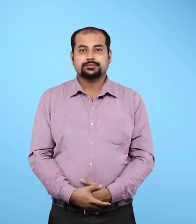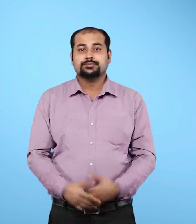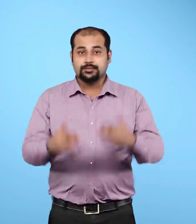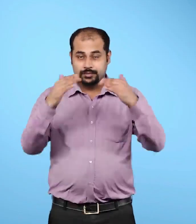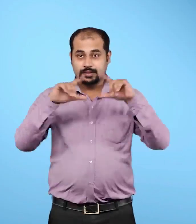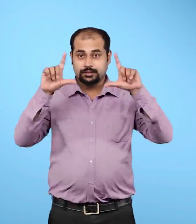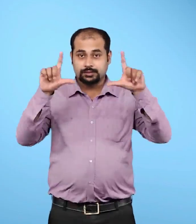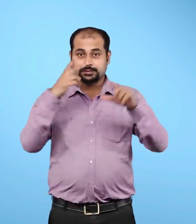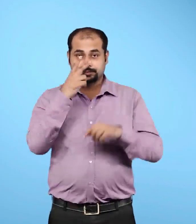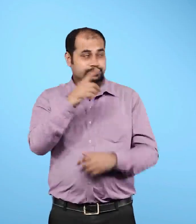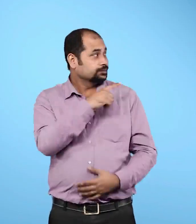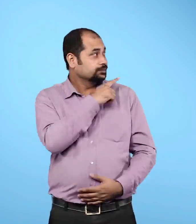Picture 2 shows